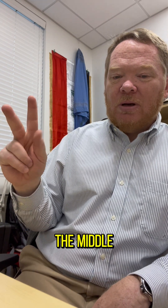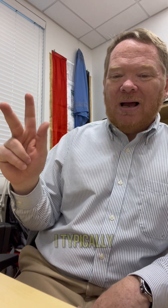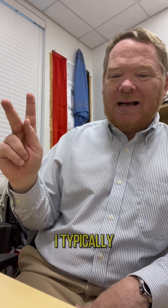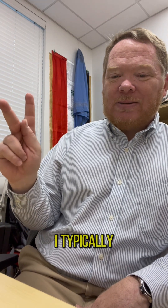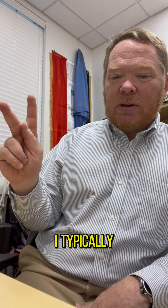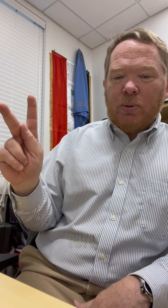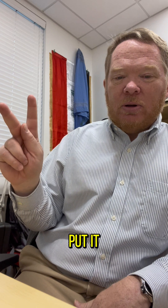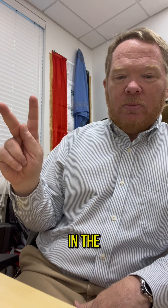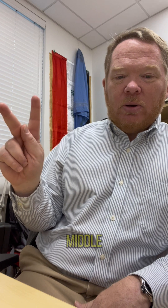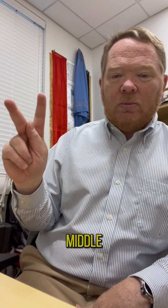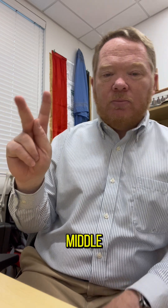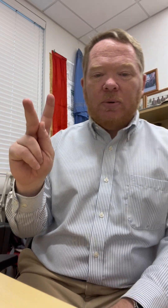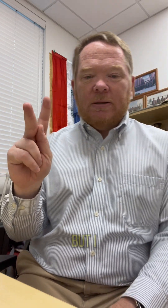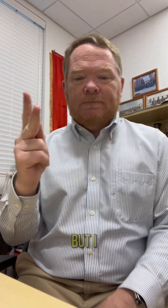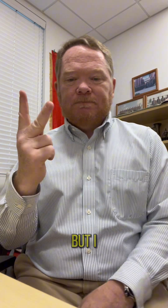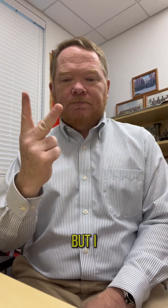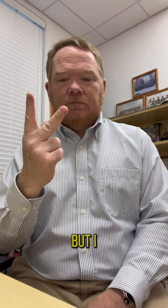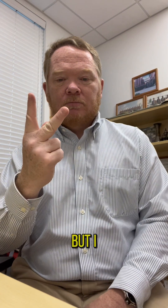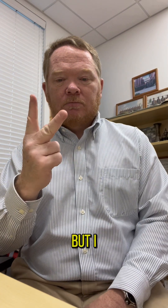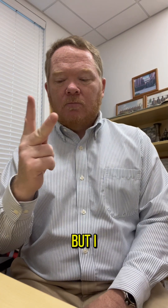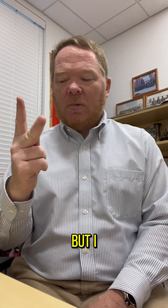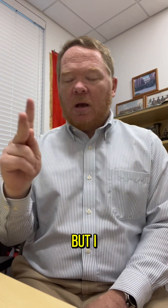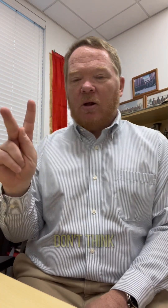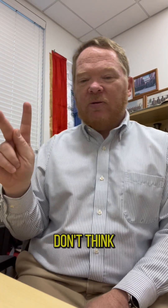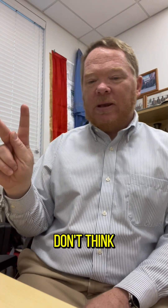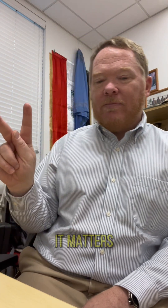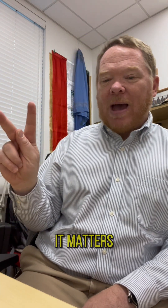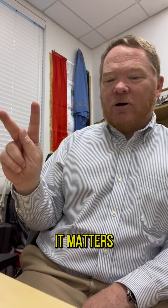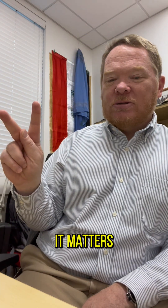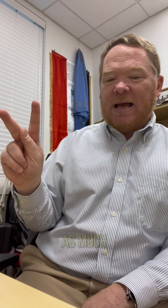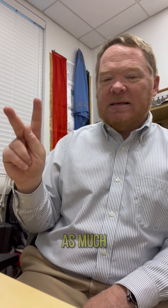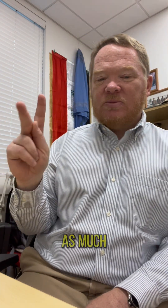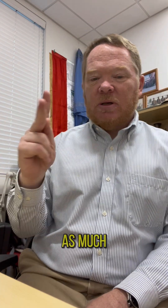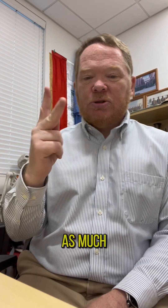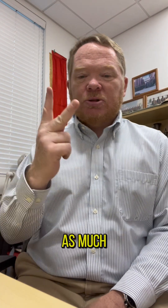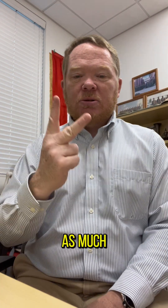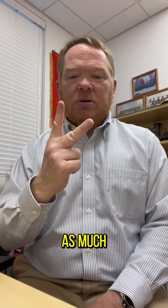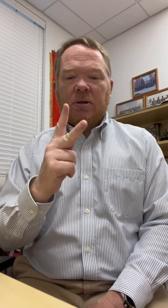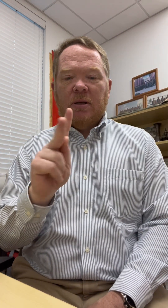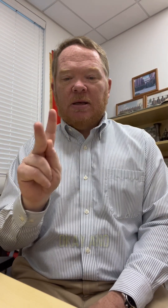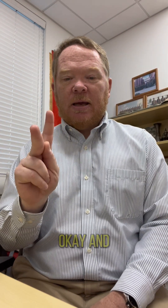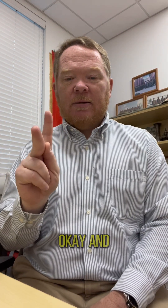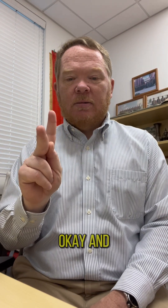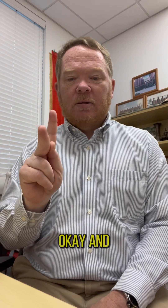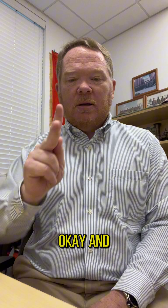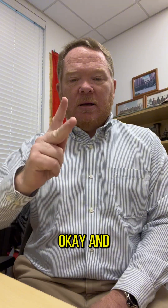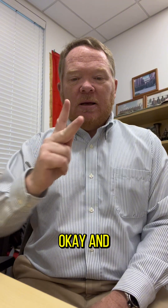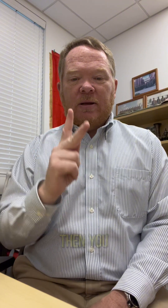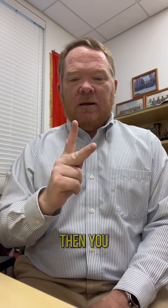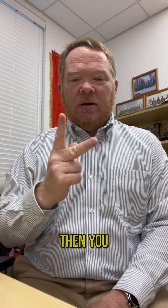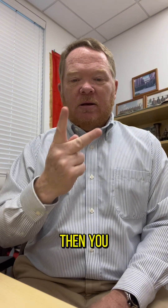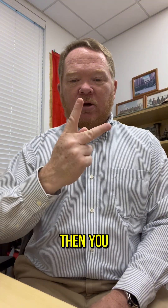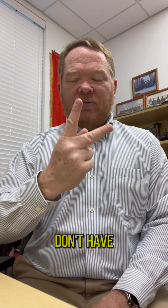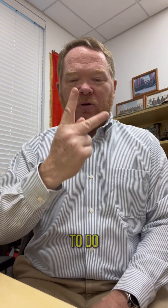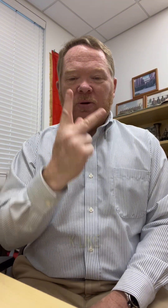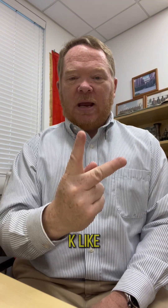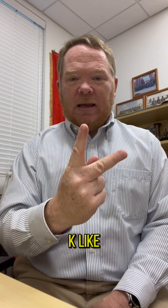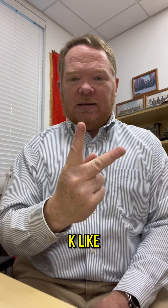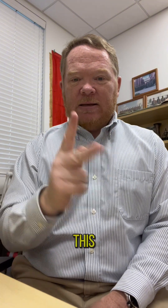I typically put it in the middle, but I don't think it matters as much. K. And then you don't have to do K like this or